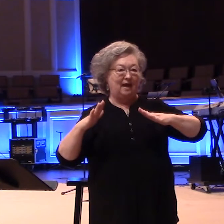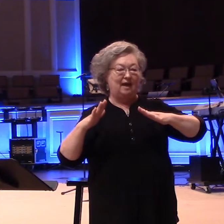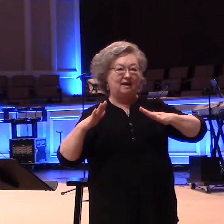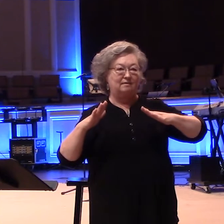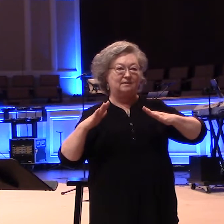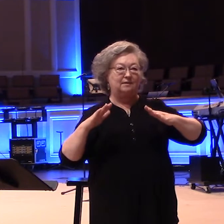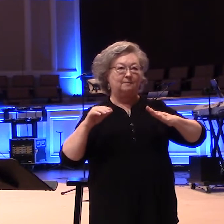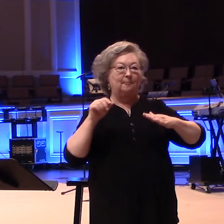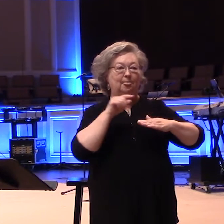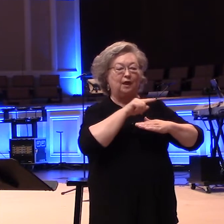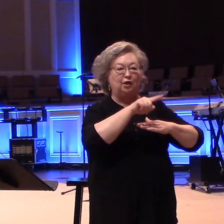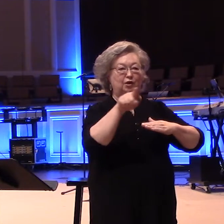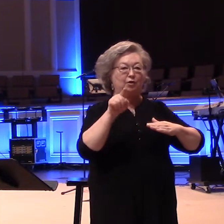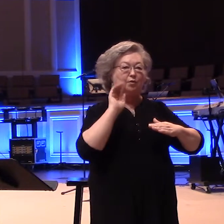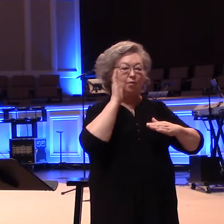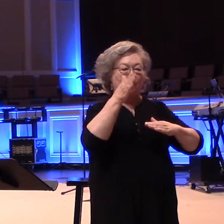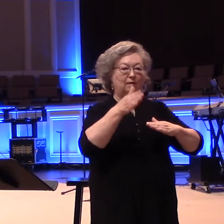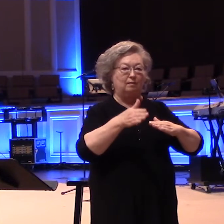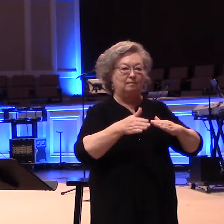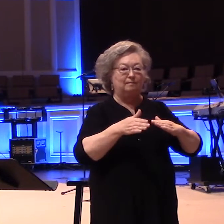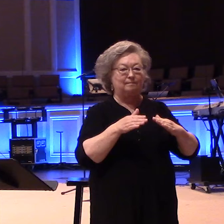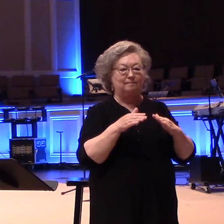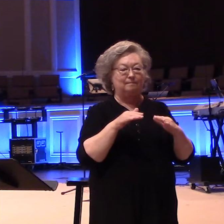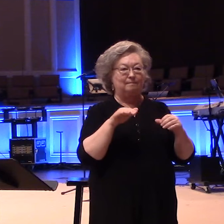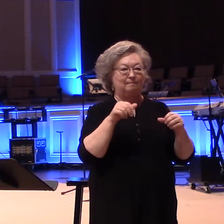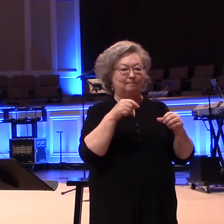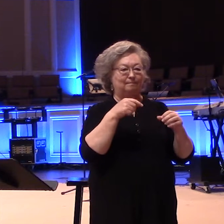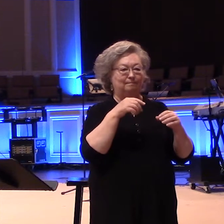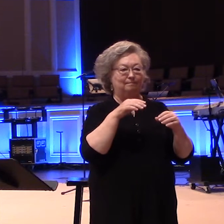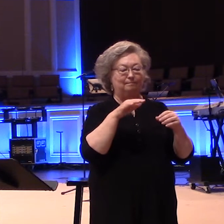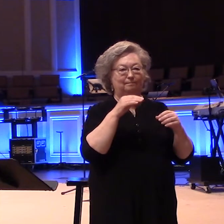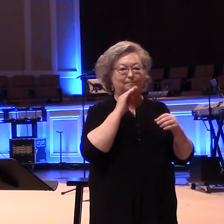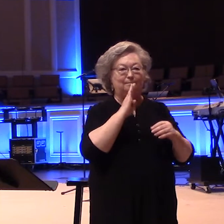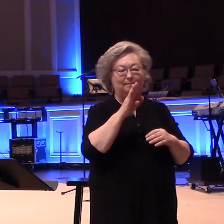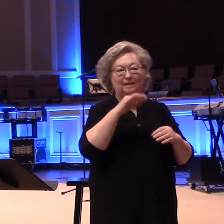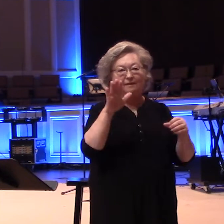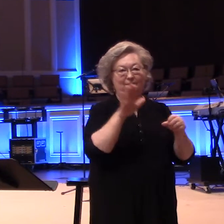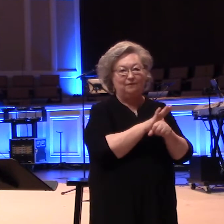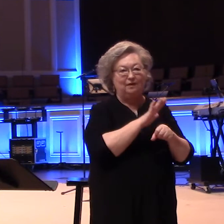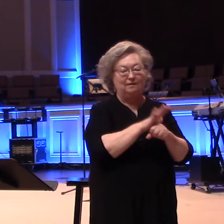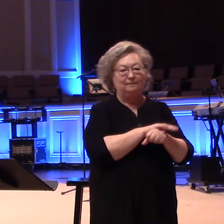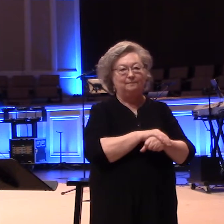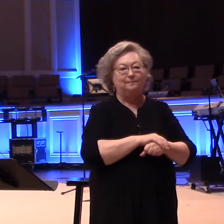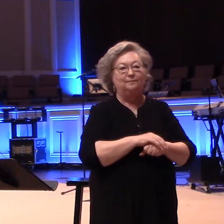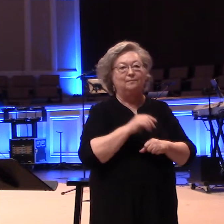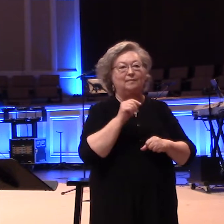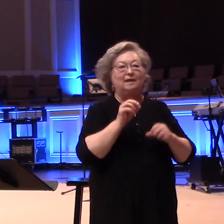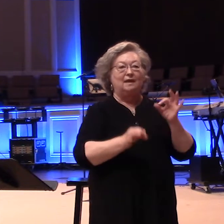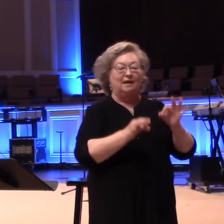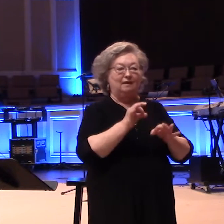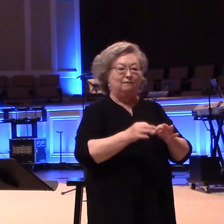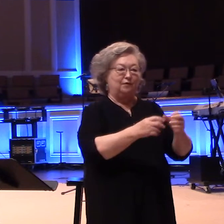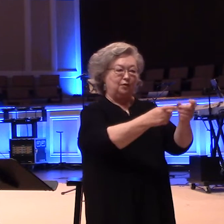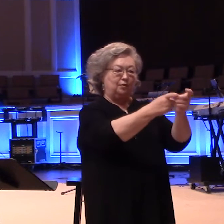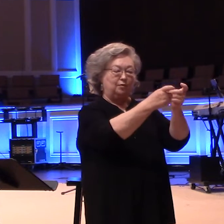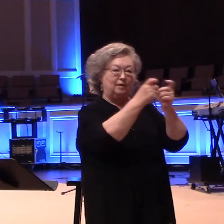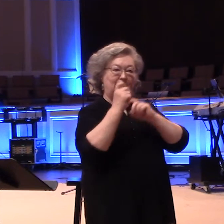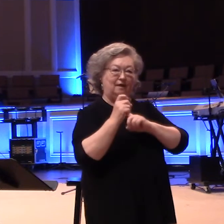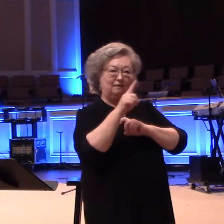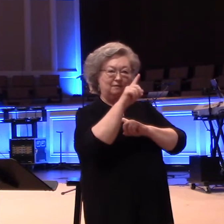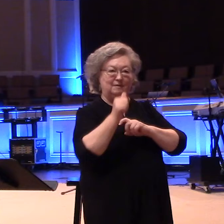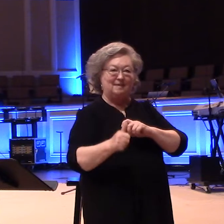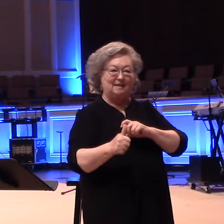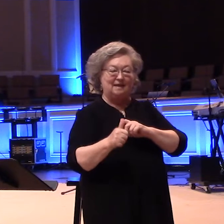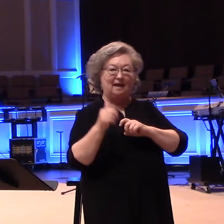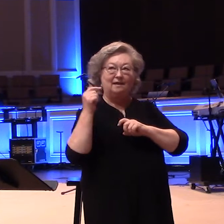anything like this in his scriptures. Test me now in this, says the Lord of hosts. If I will not open for you the windows of heaven and pour